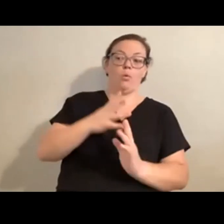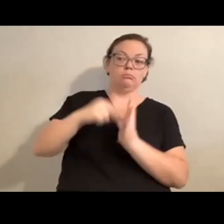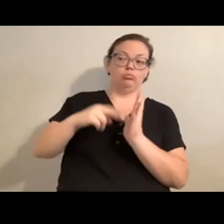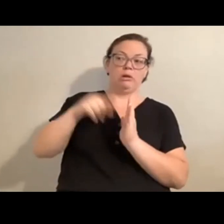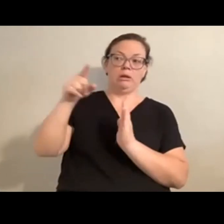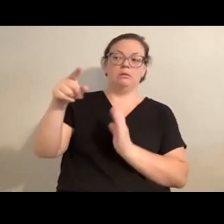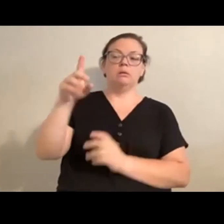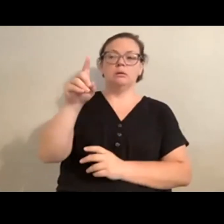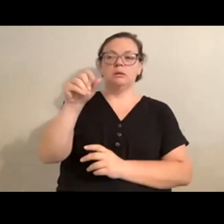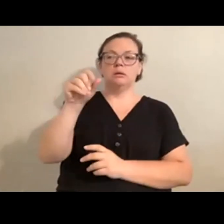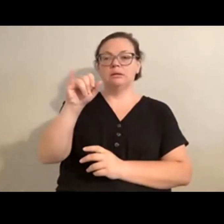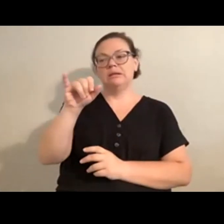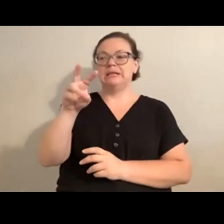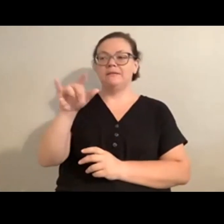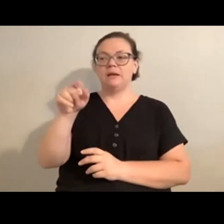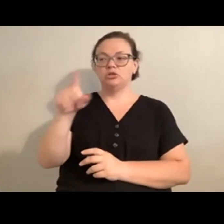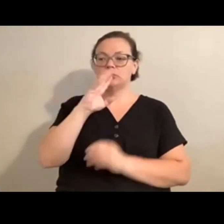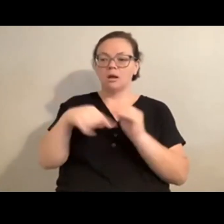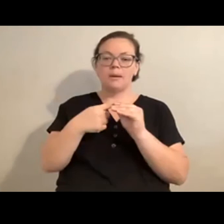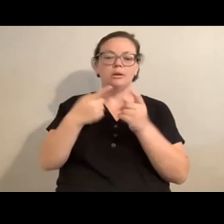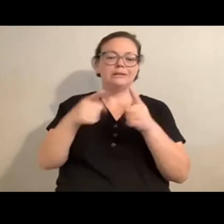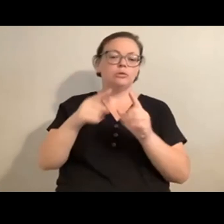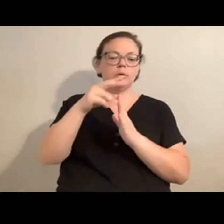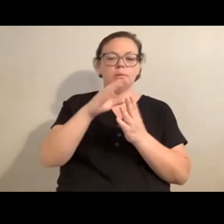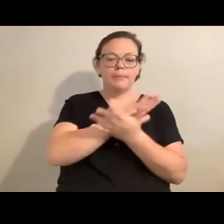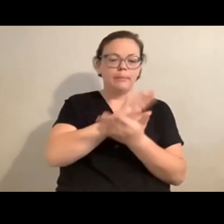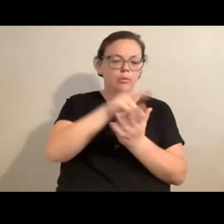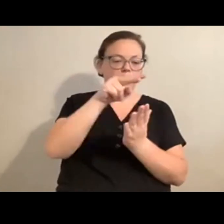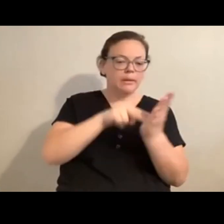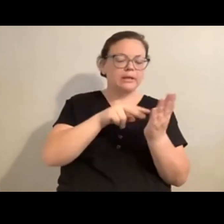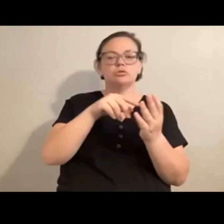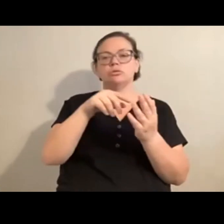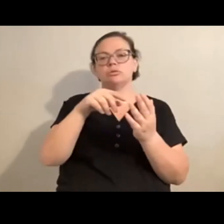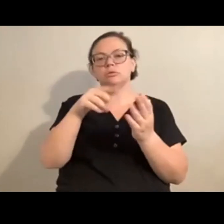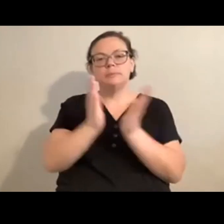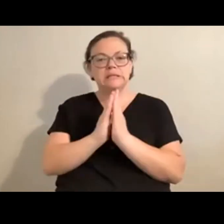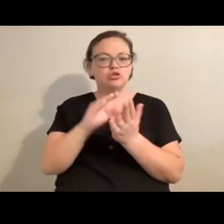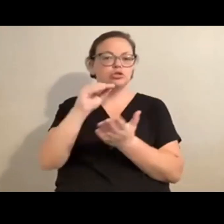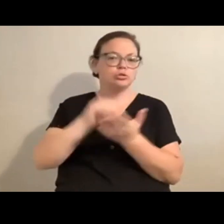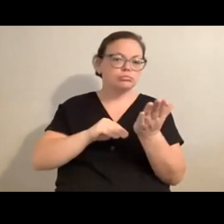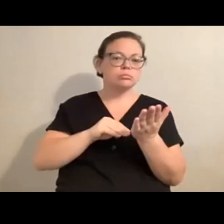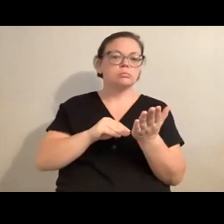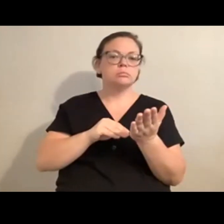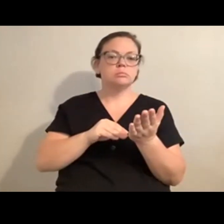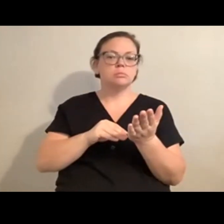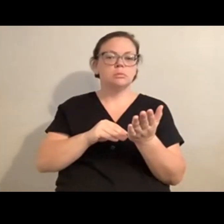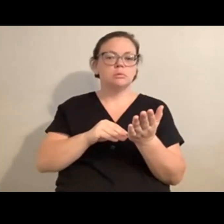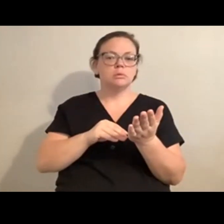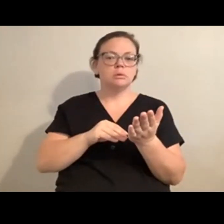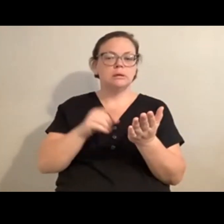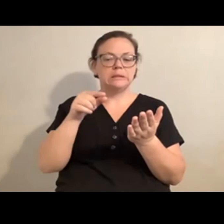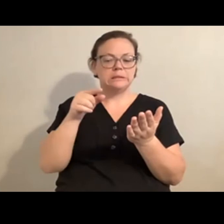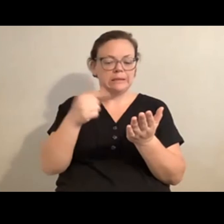in applications and petitions, there was a note where it requires you